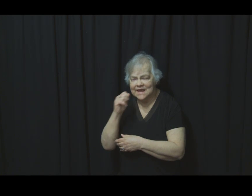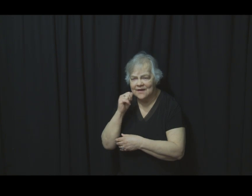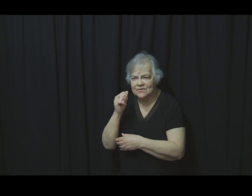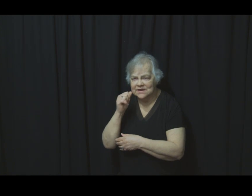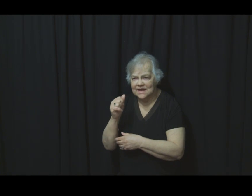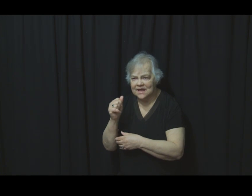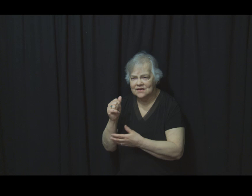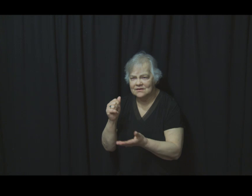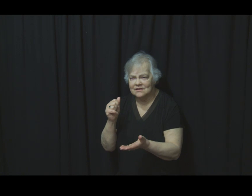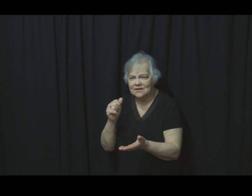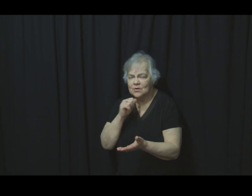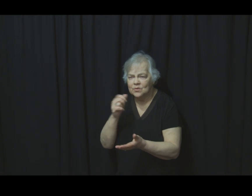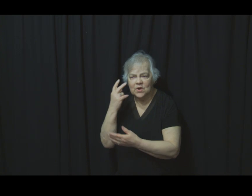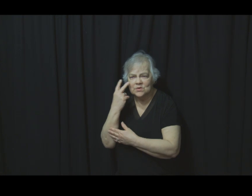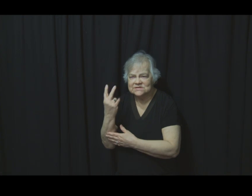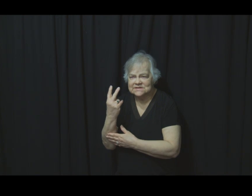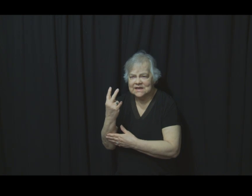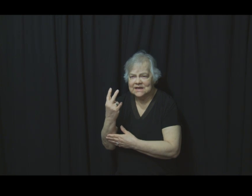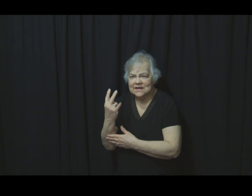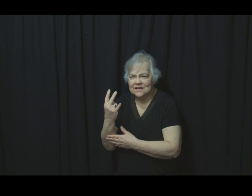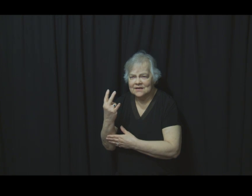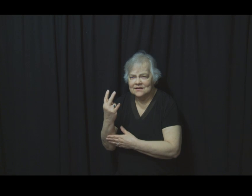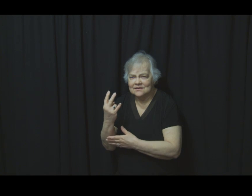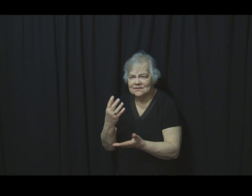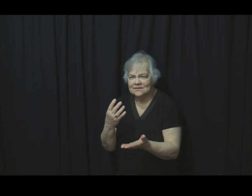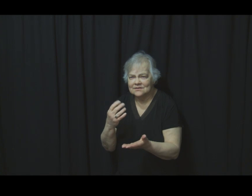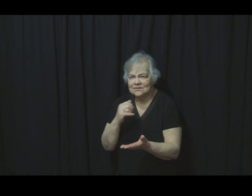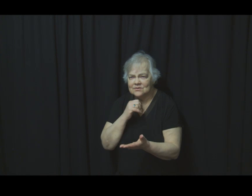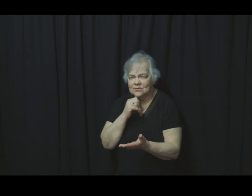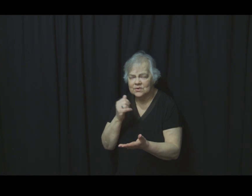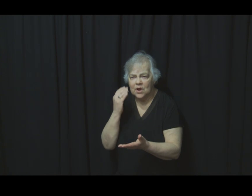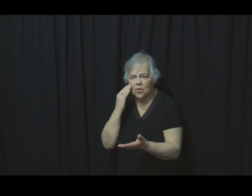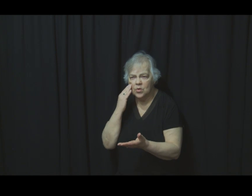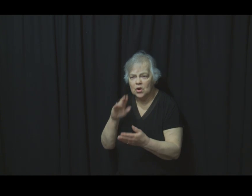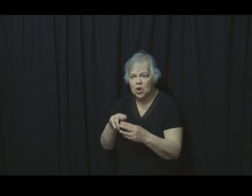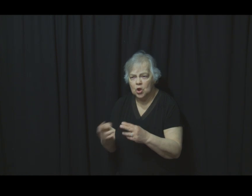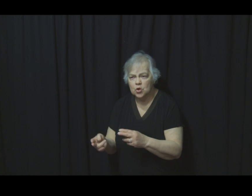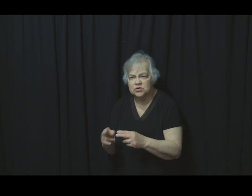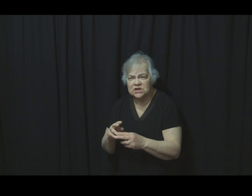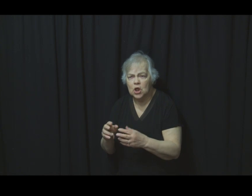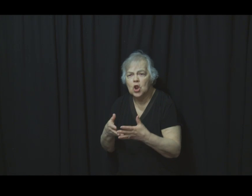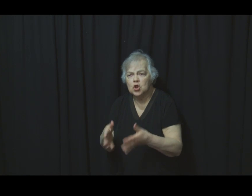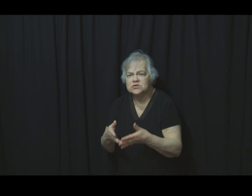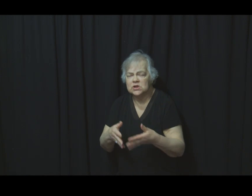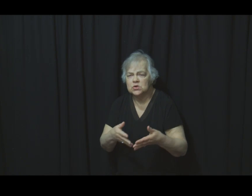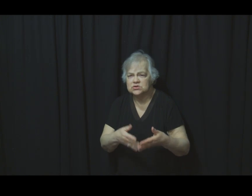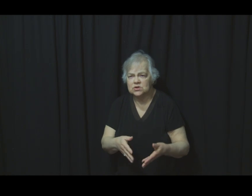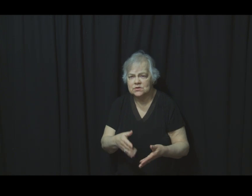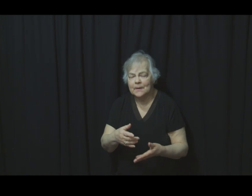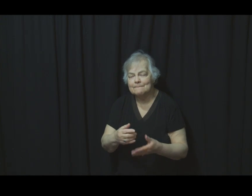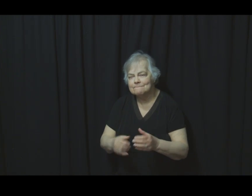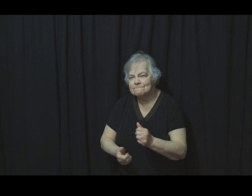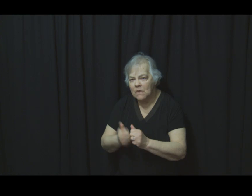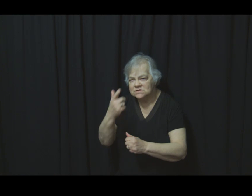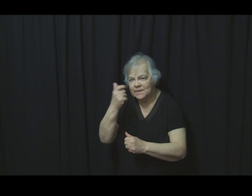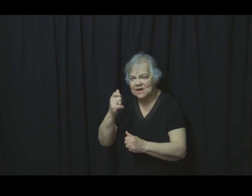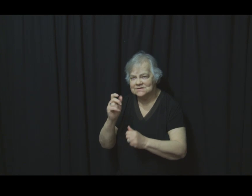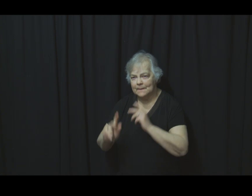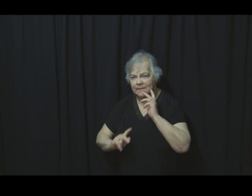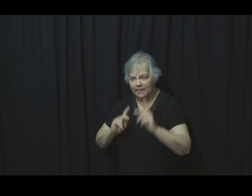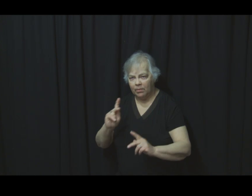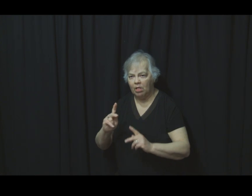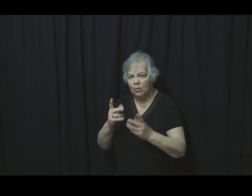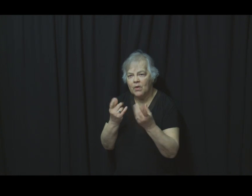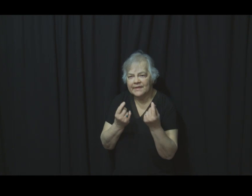that we don't see. They're not extant. In fact, you probably know we're losing species due to mostly human activity and the loss